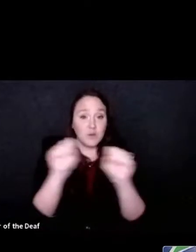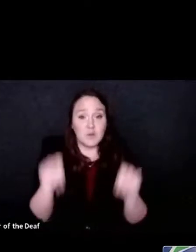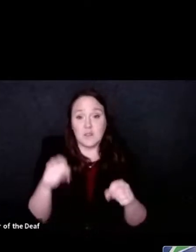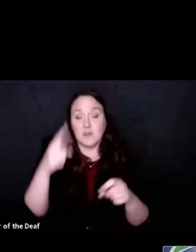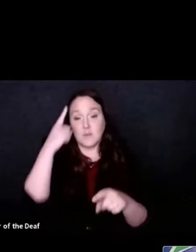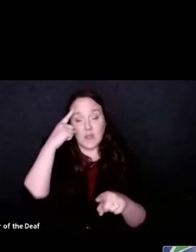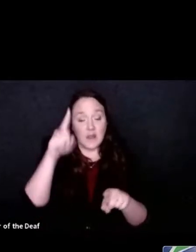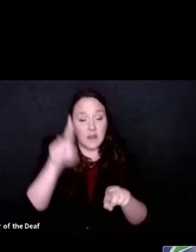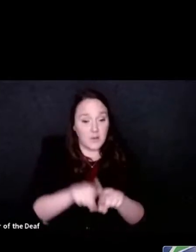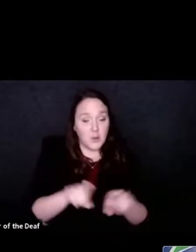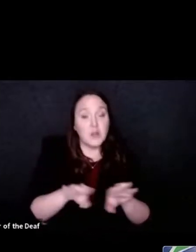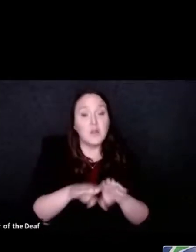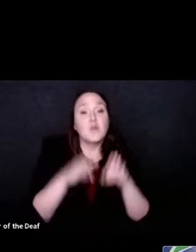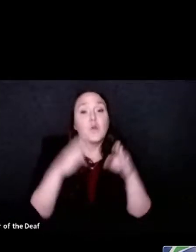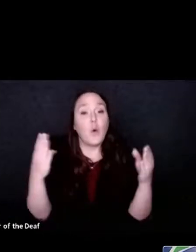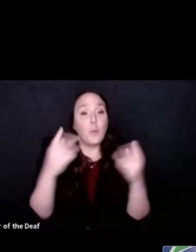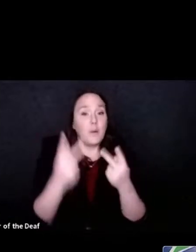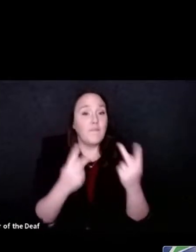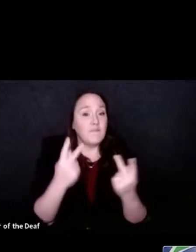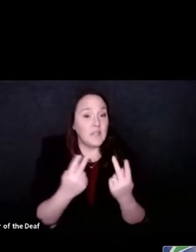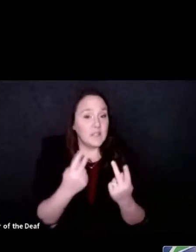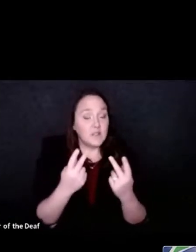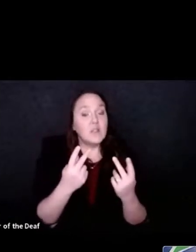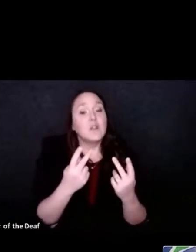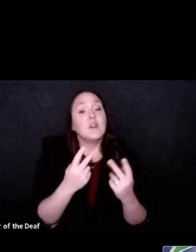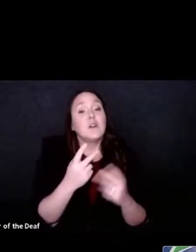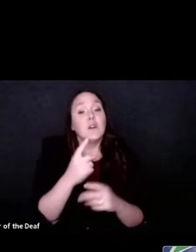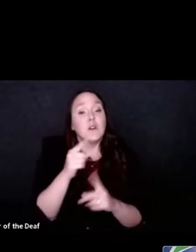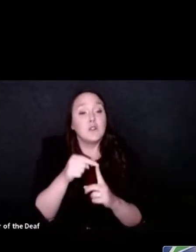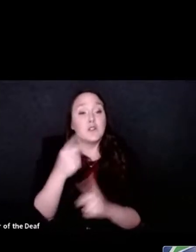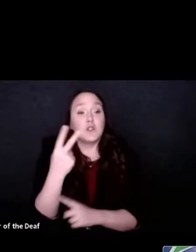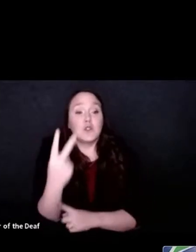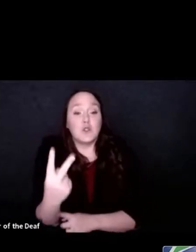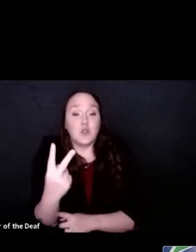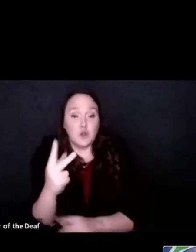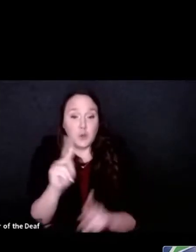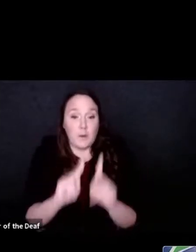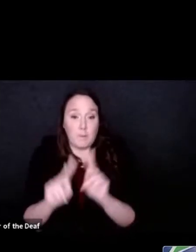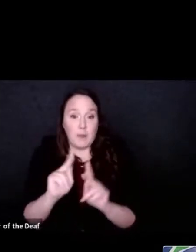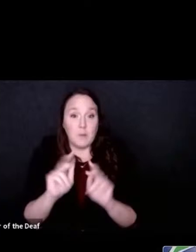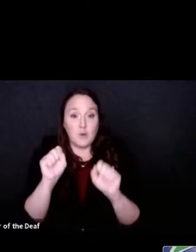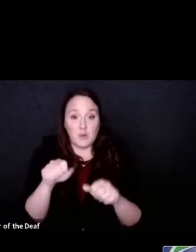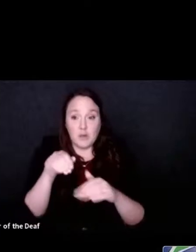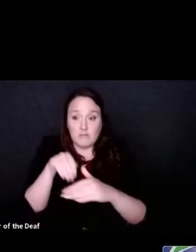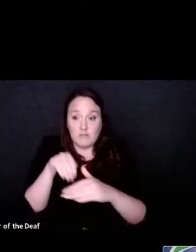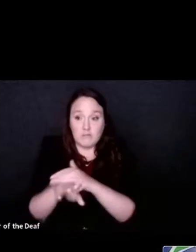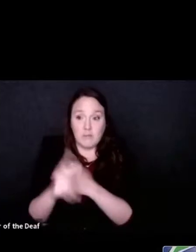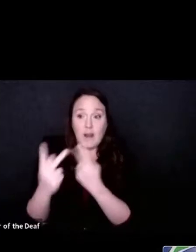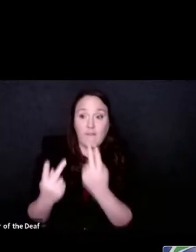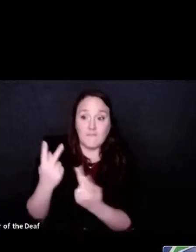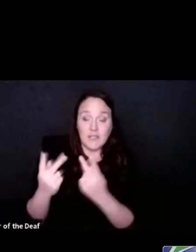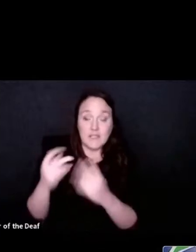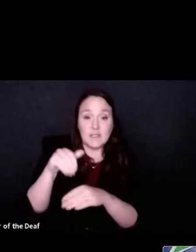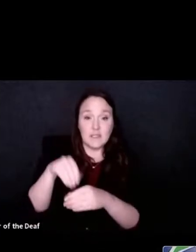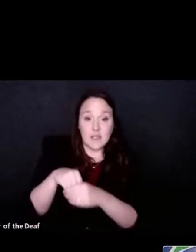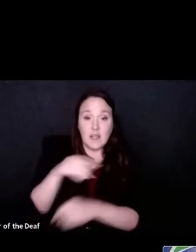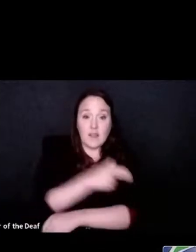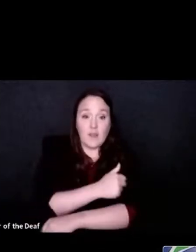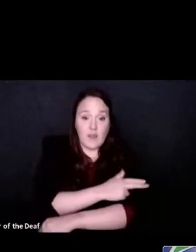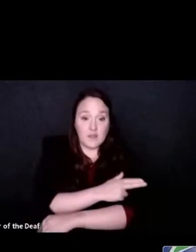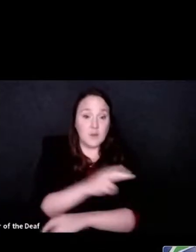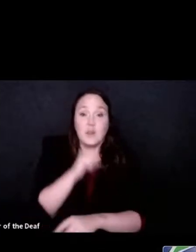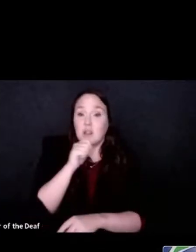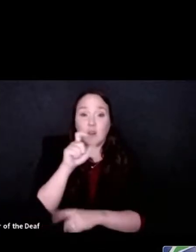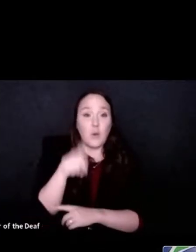open up their visitation to 2 non-designated visitors, meaning 2 visitors at a time. They don't have to be the same 2